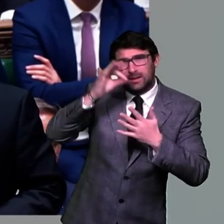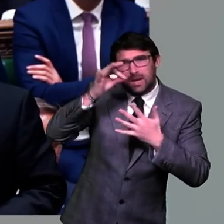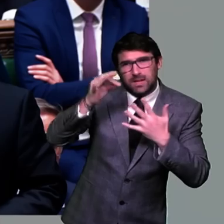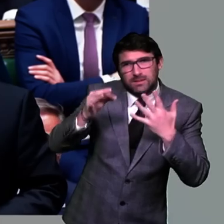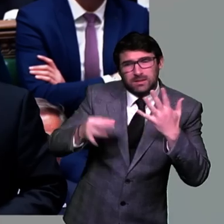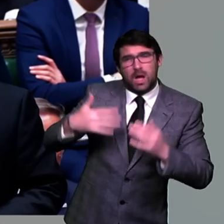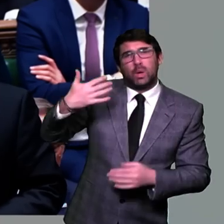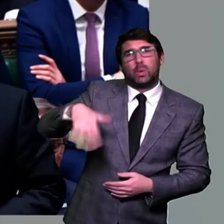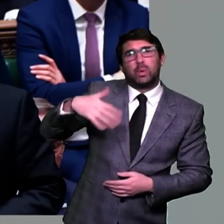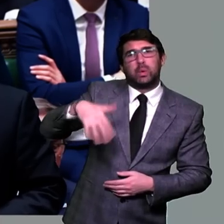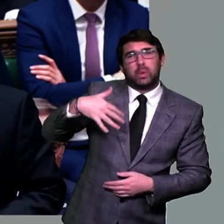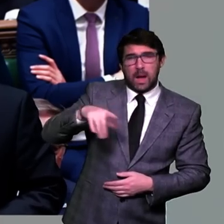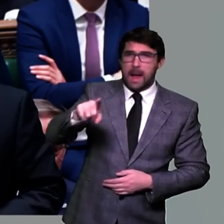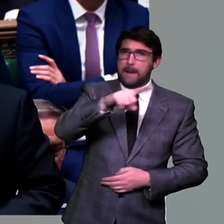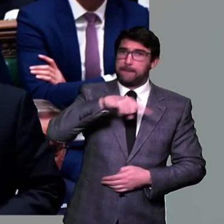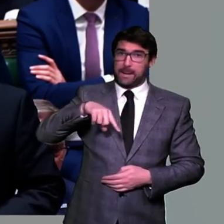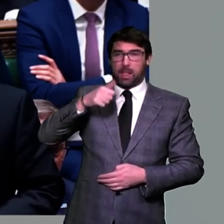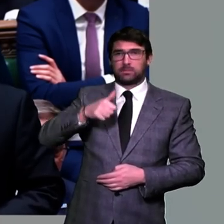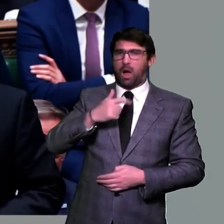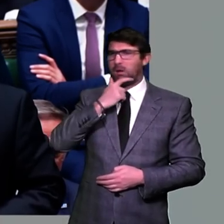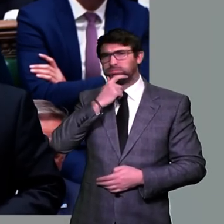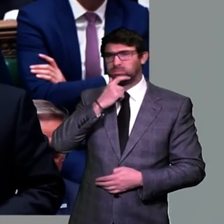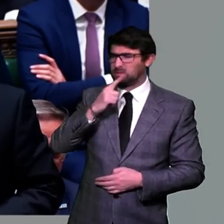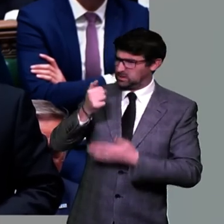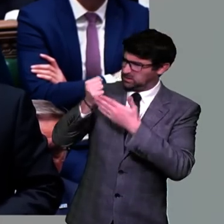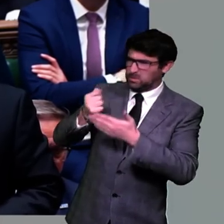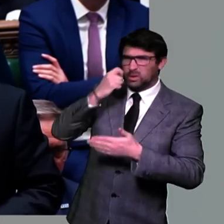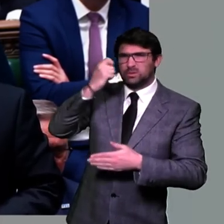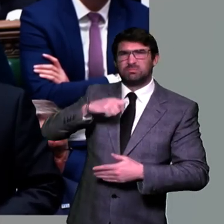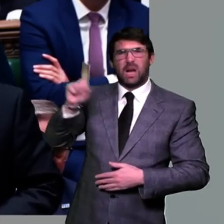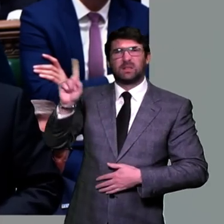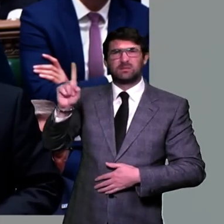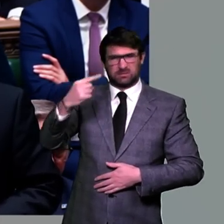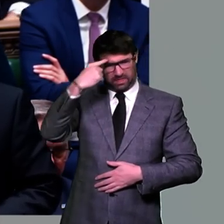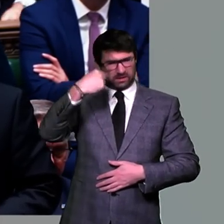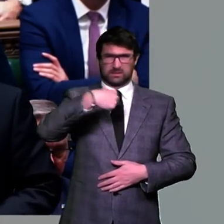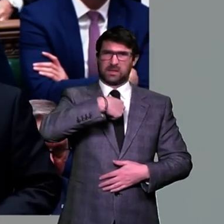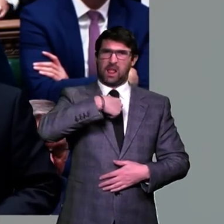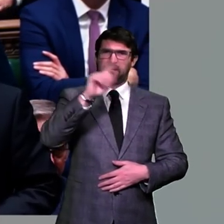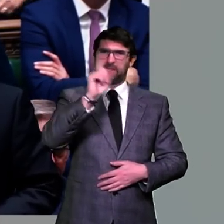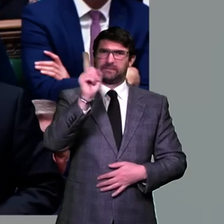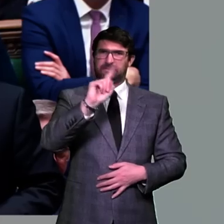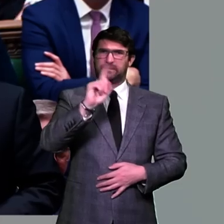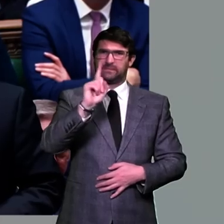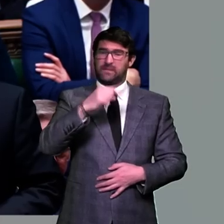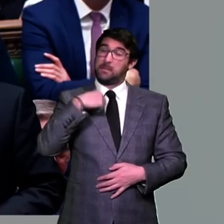Minister, she is now an active driver against that public support that has so unified many of us,